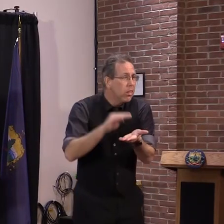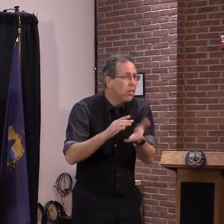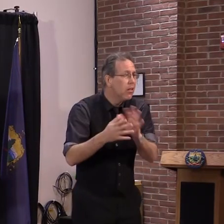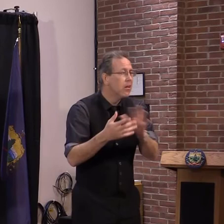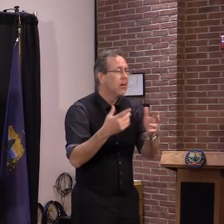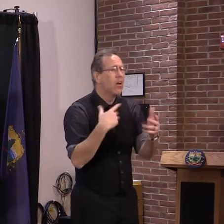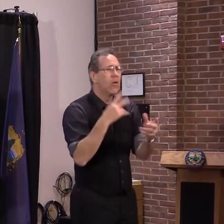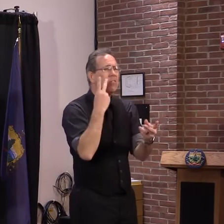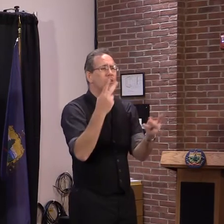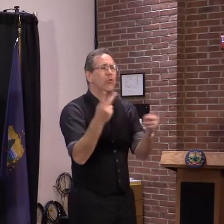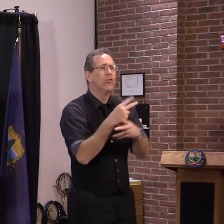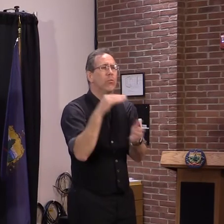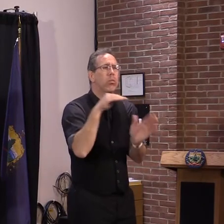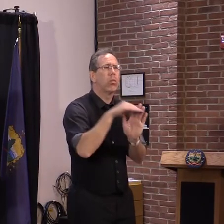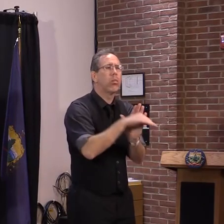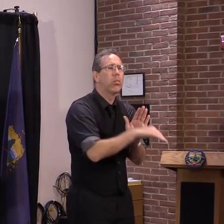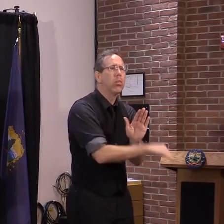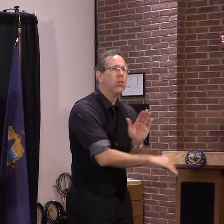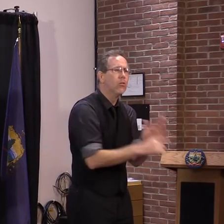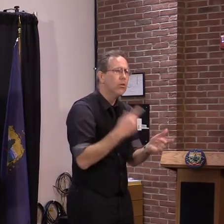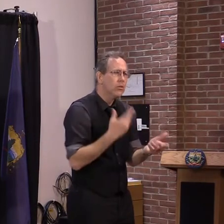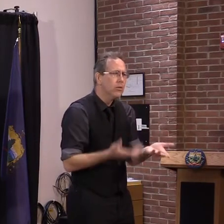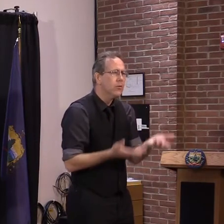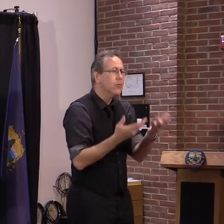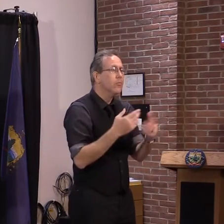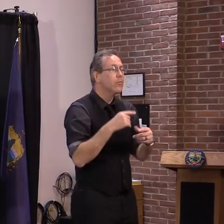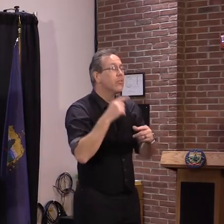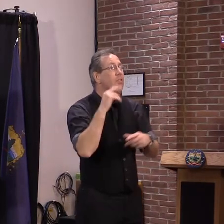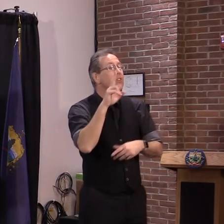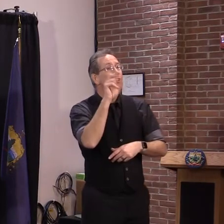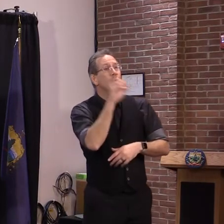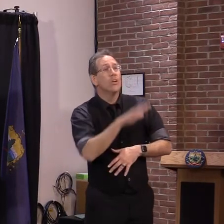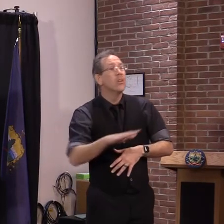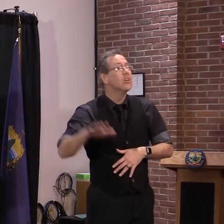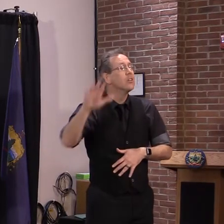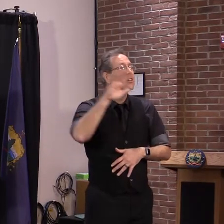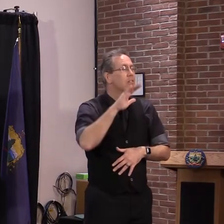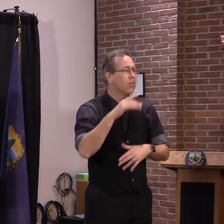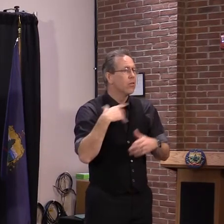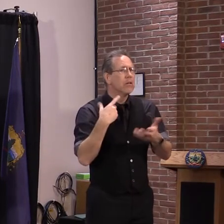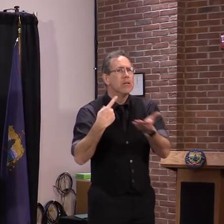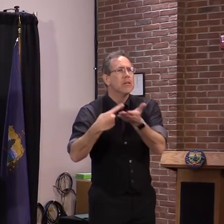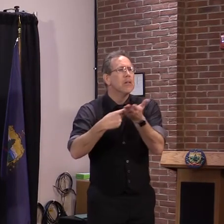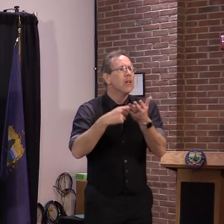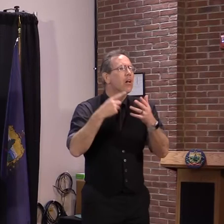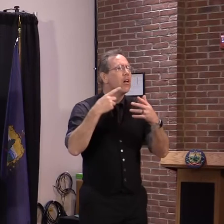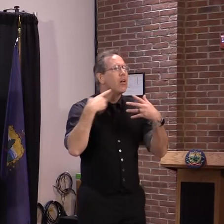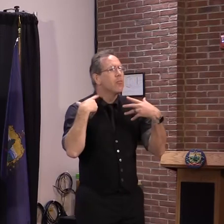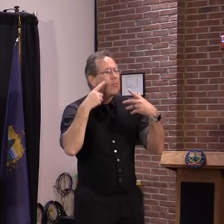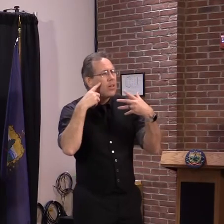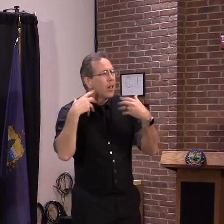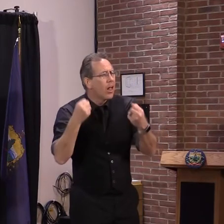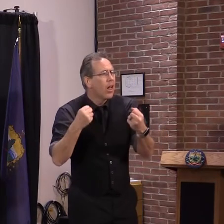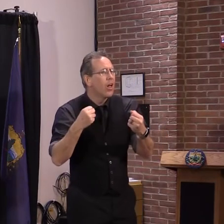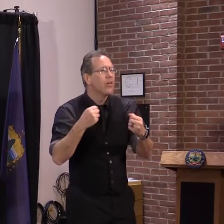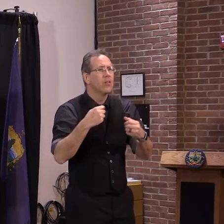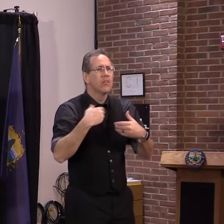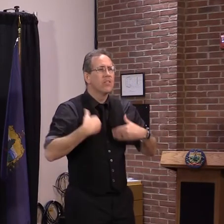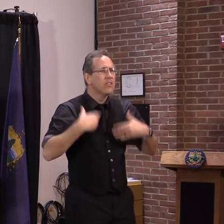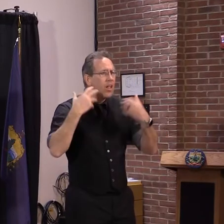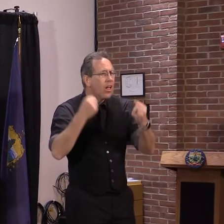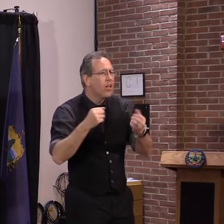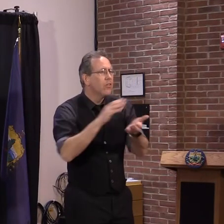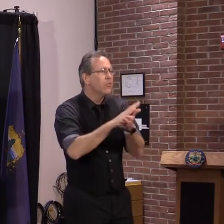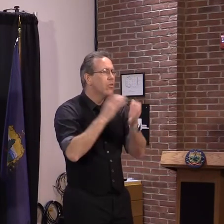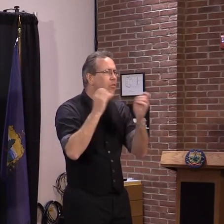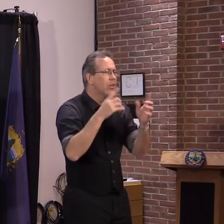see a lot of the national conversation emerging now, and acknowledgement, even from a health perspective, I won't say even from a health perspective, because I think our pediatrician community has always been